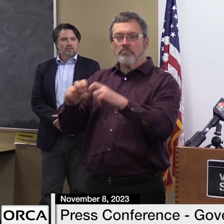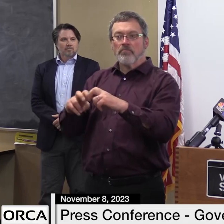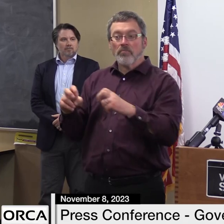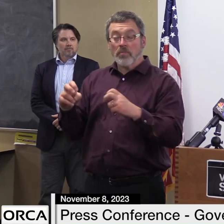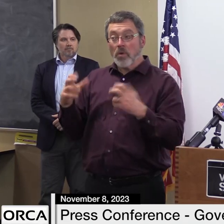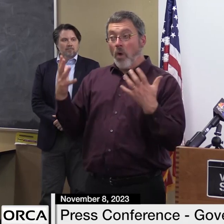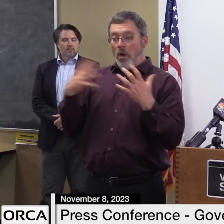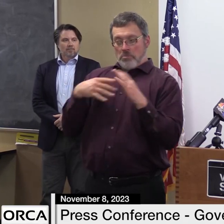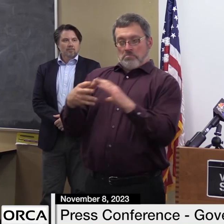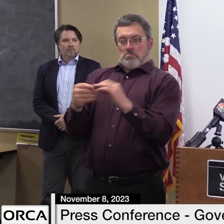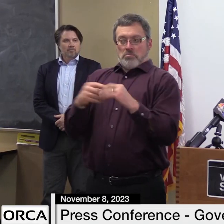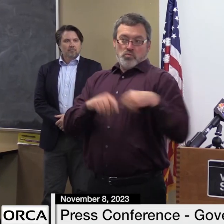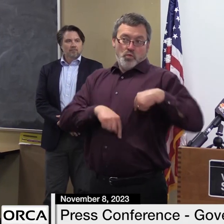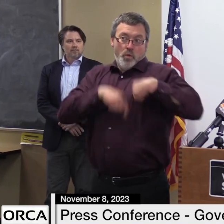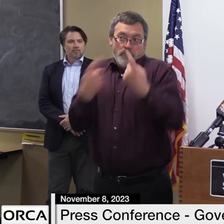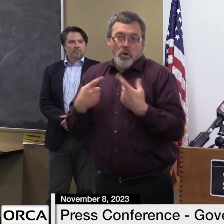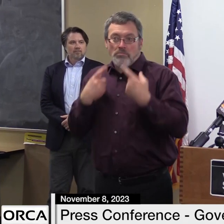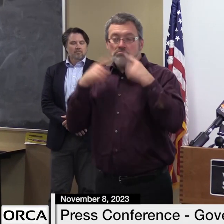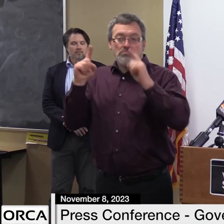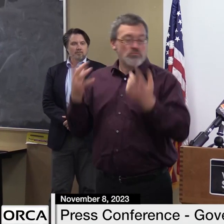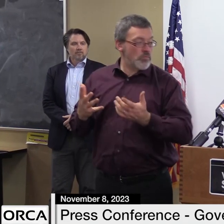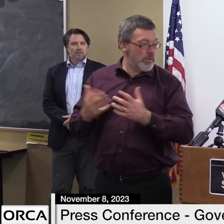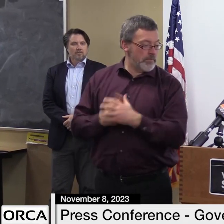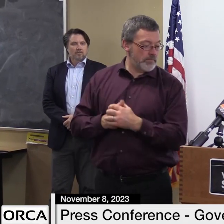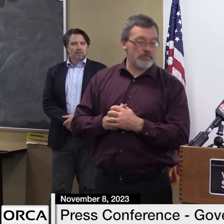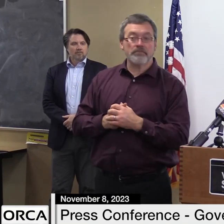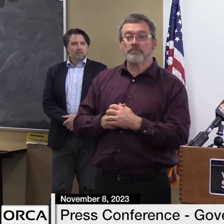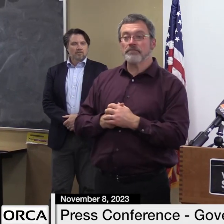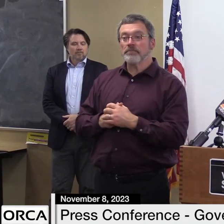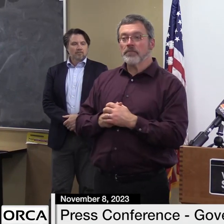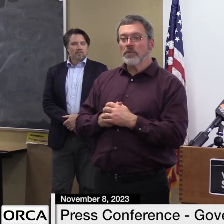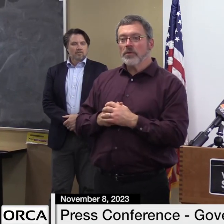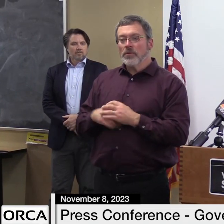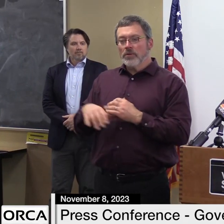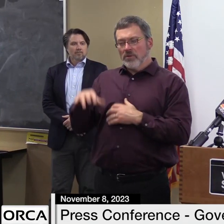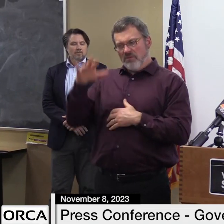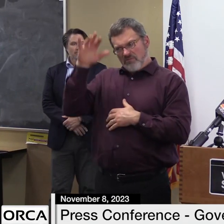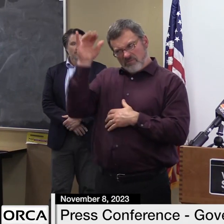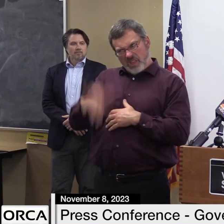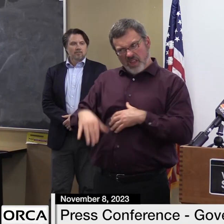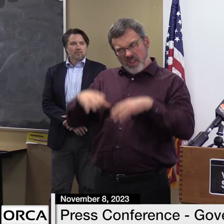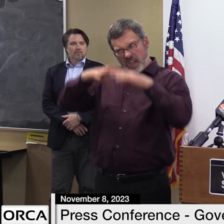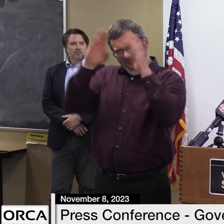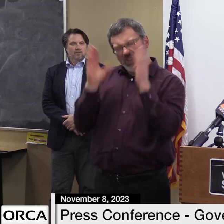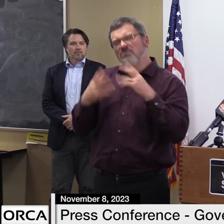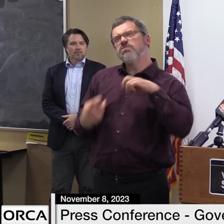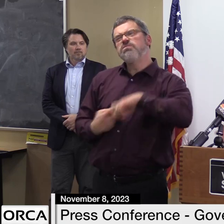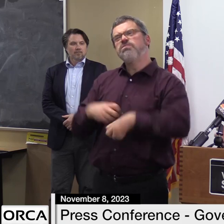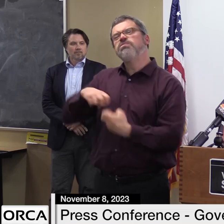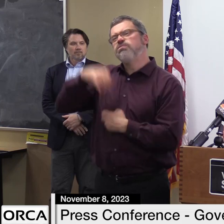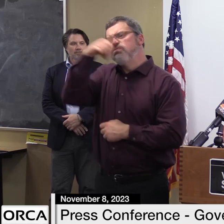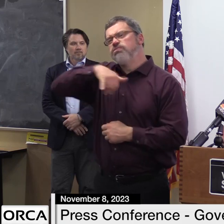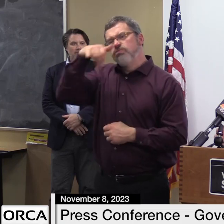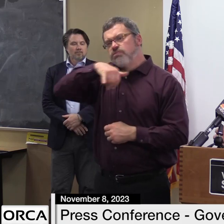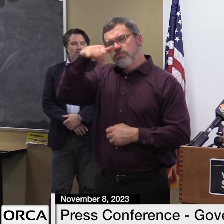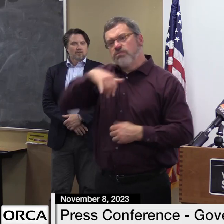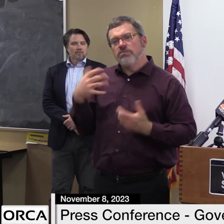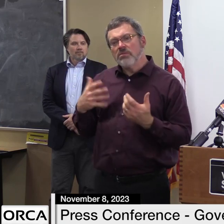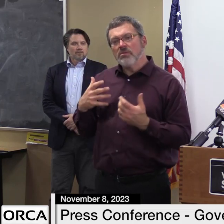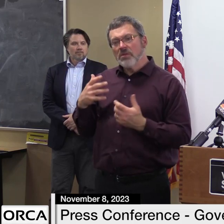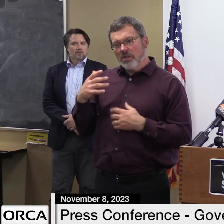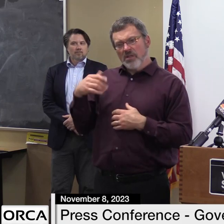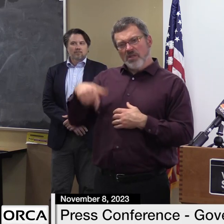being that, as we've long known, we have an acute housing crisis, and this deficit runs the whole housing spectrum across the